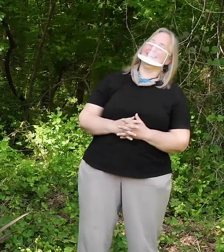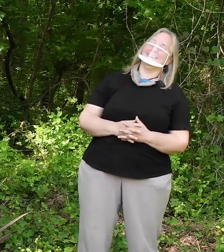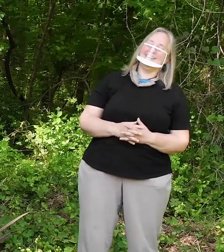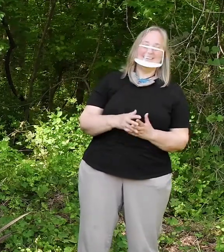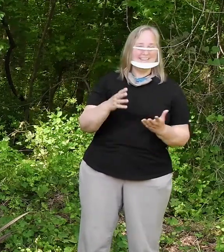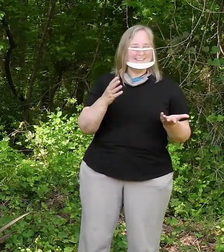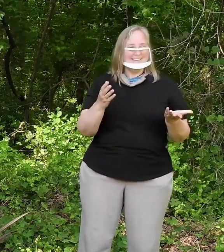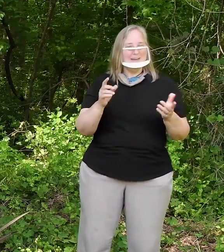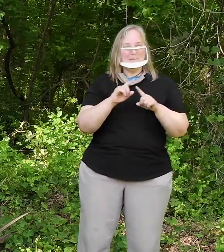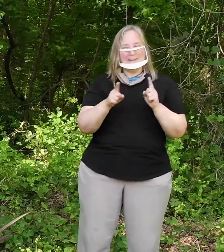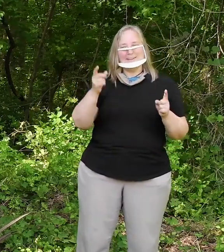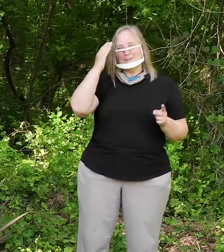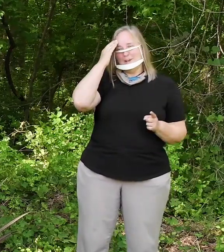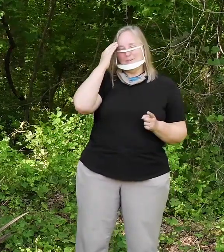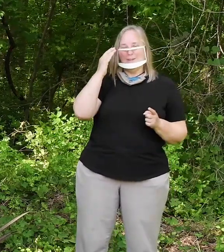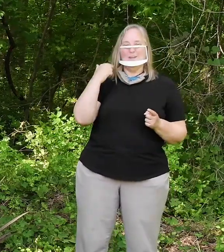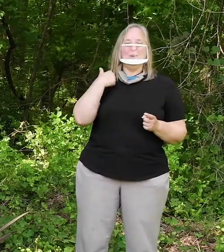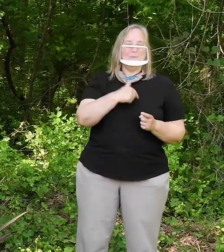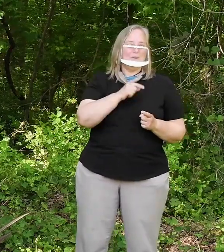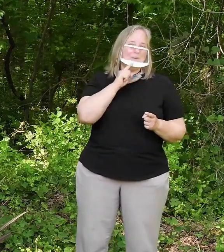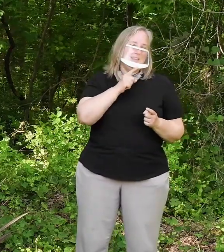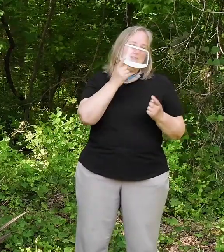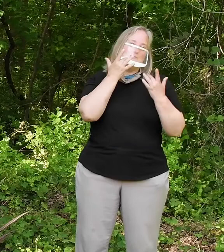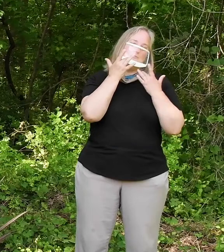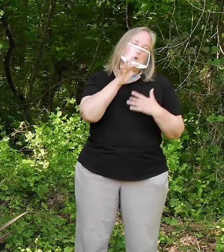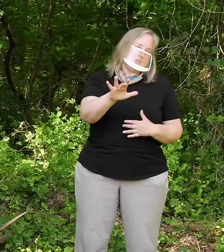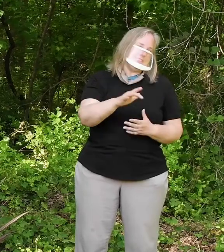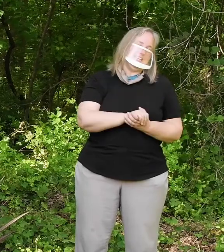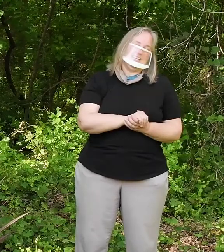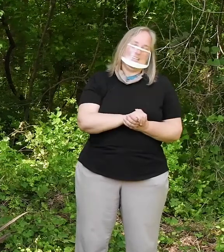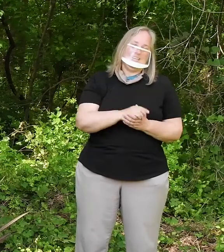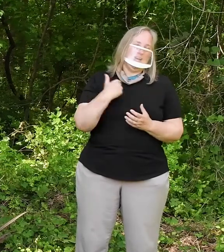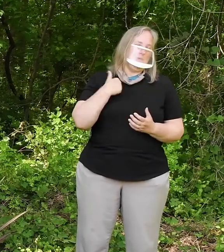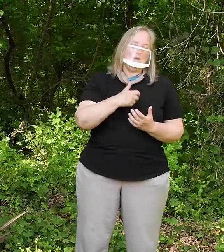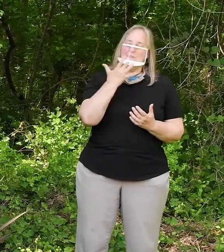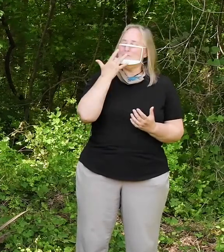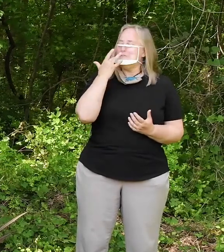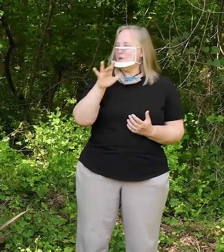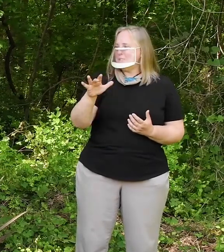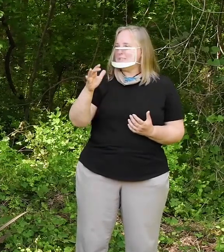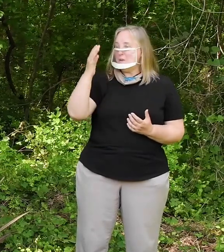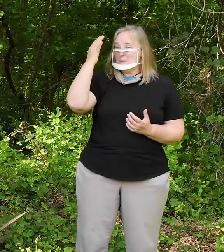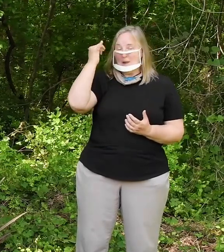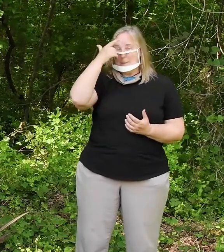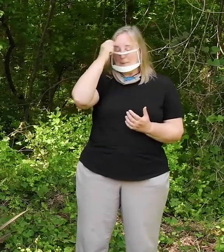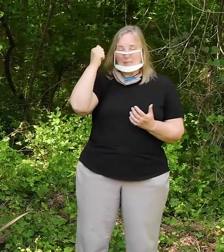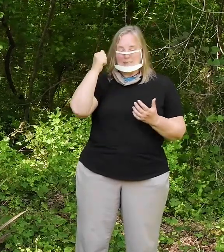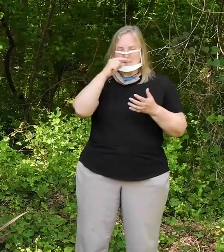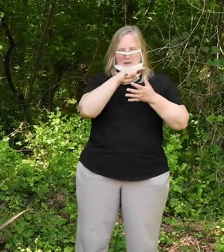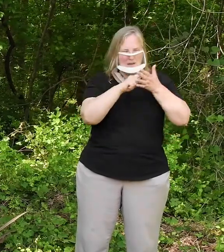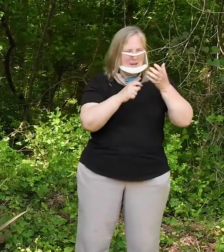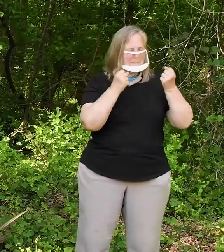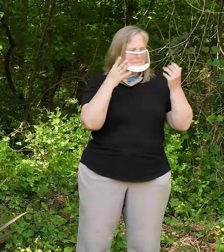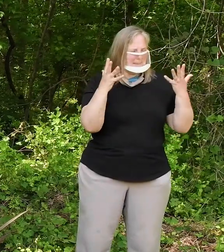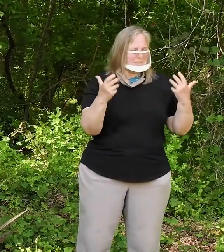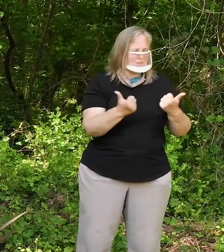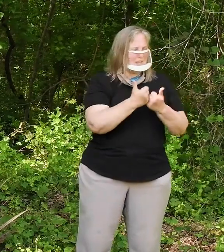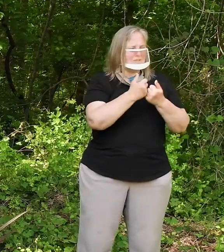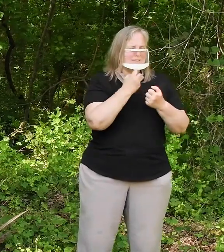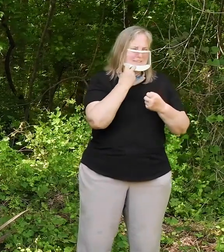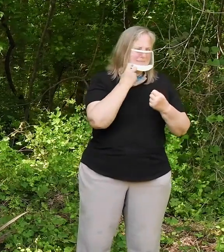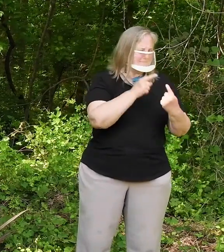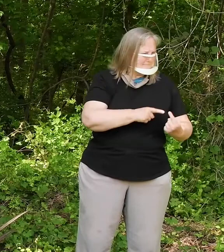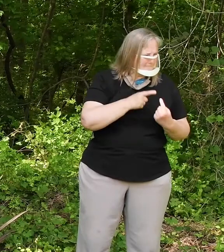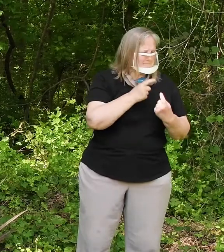But you know, we're really just very fortunate. We're fortunate, given all the challenges that there are in the world and our lives,